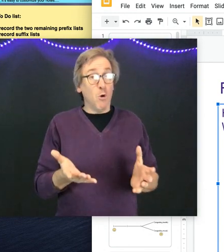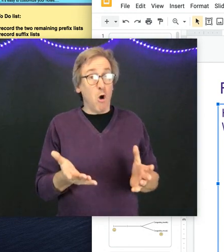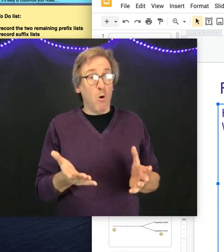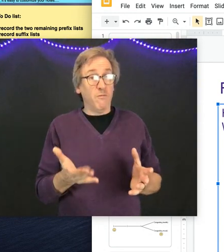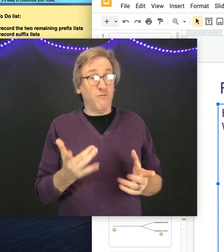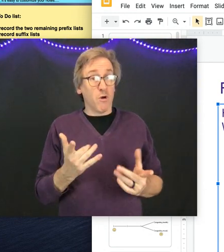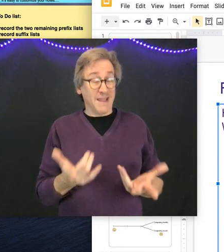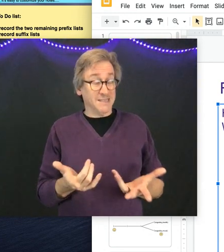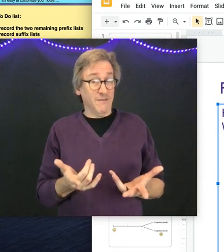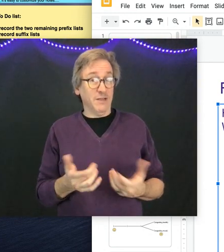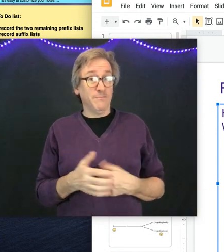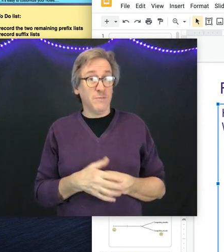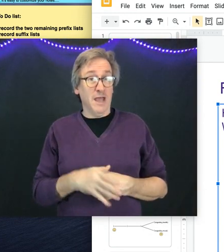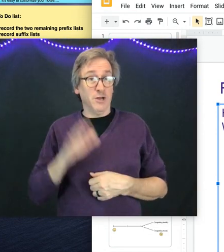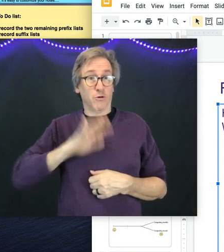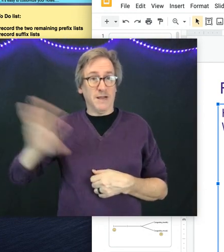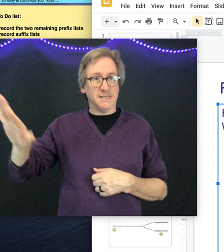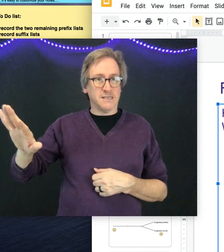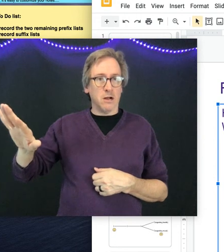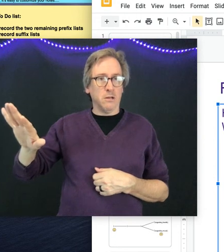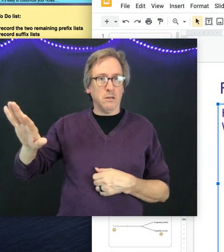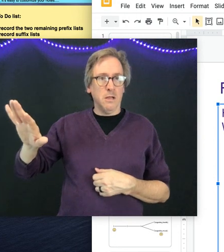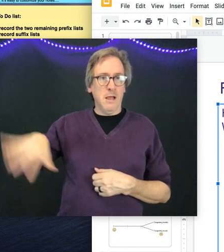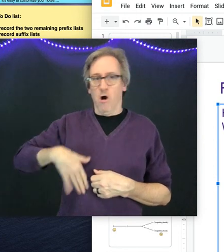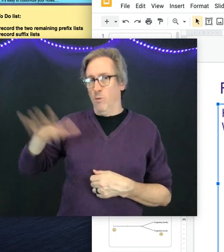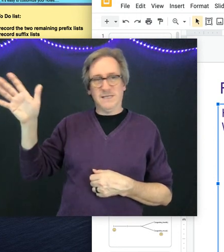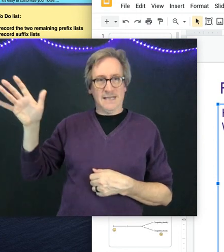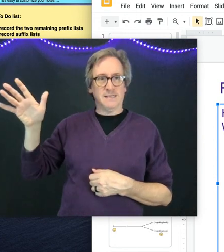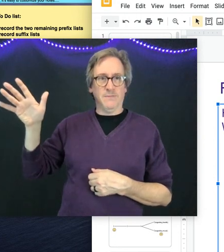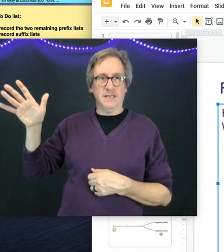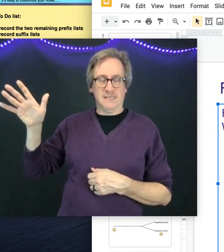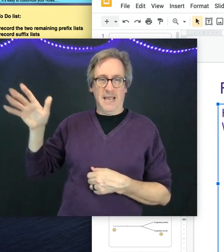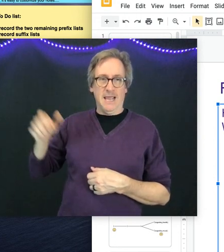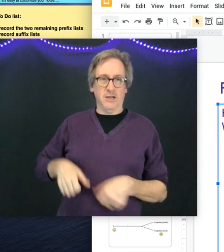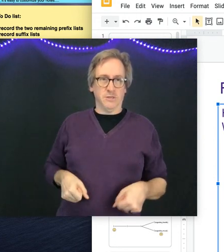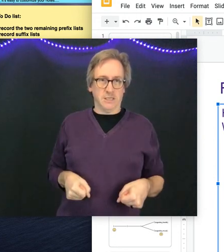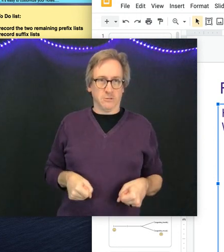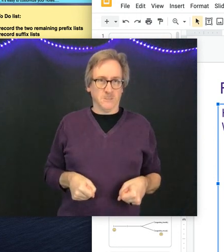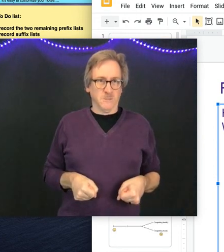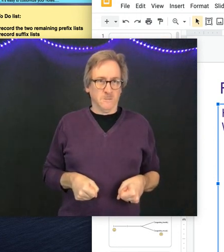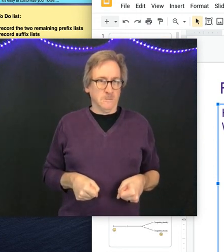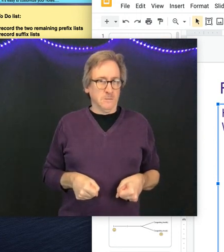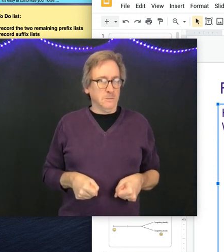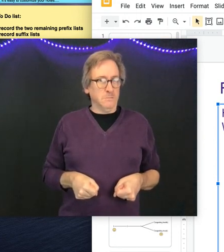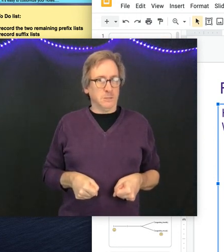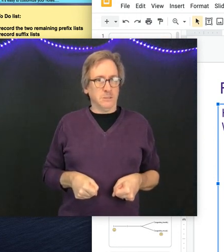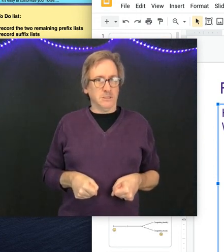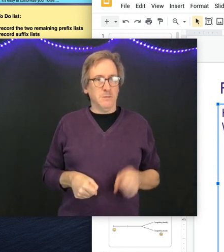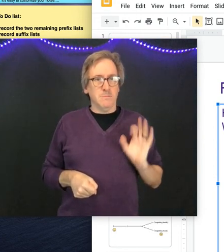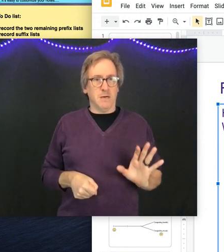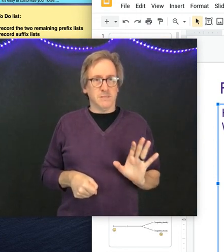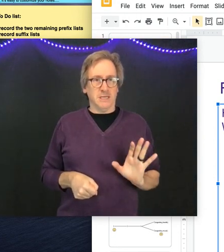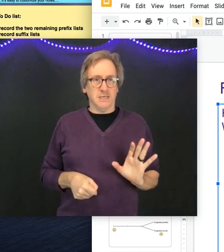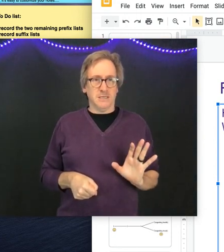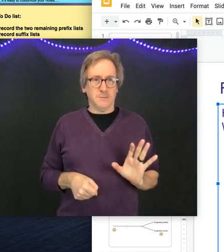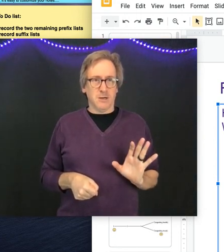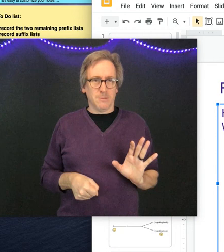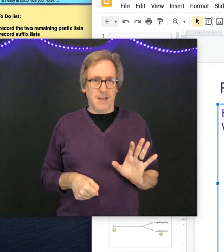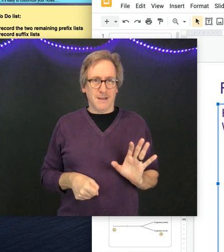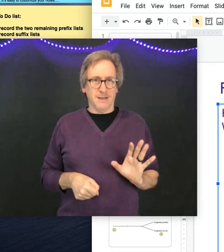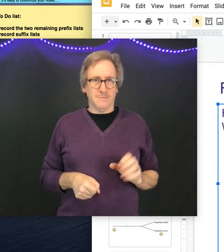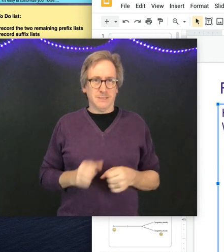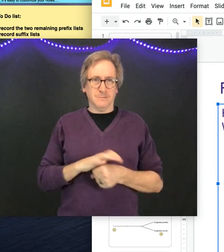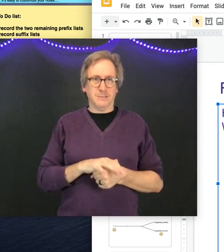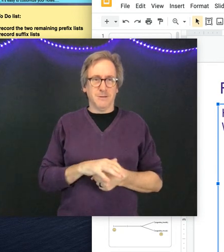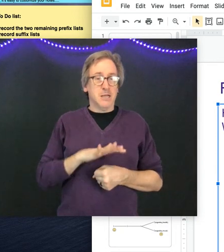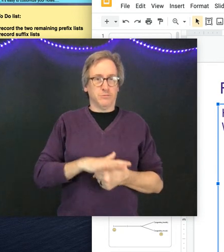you go home for Thanksgiving and your racist uncle always has something to say, and you sit there going, Mom said not to talk back